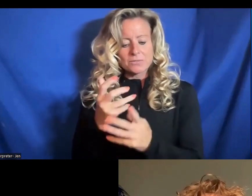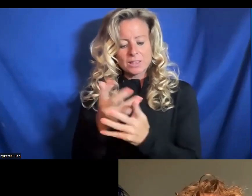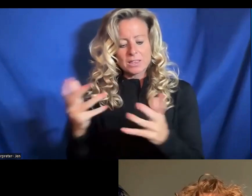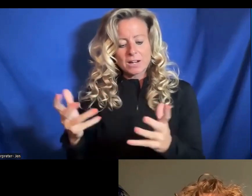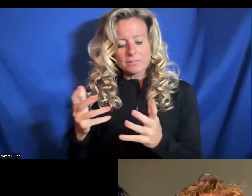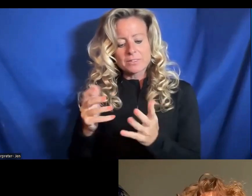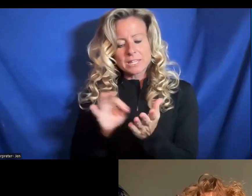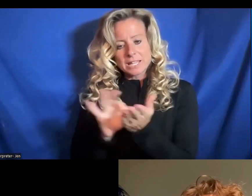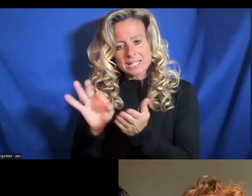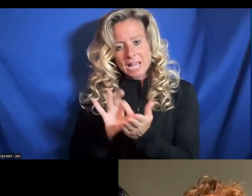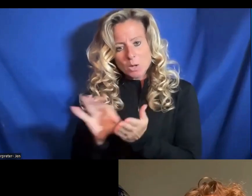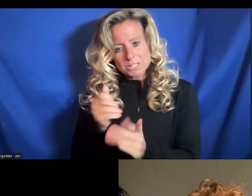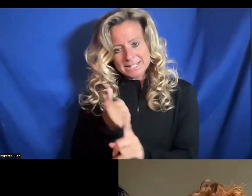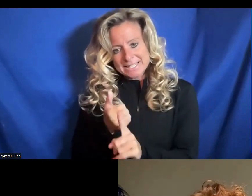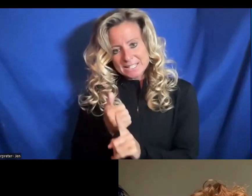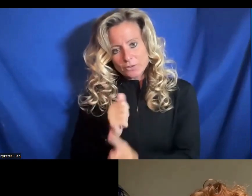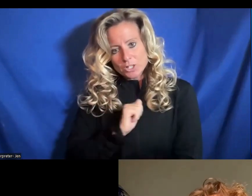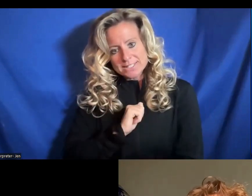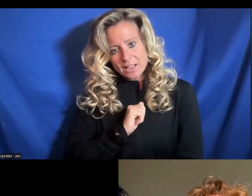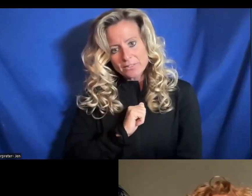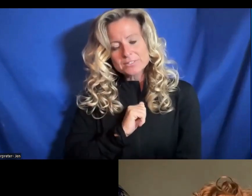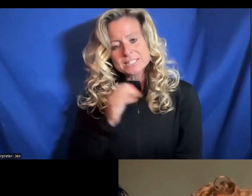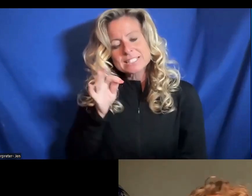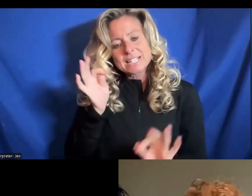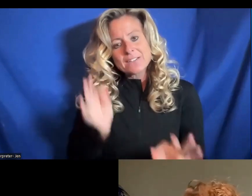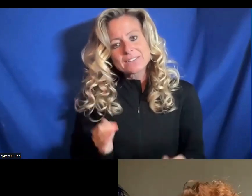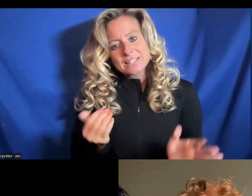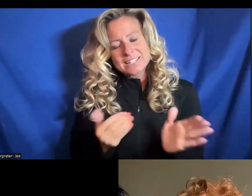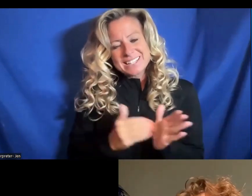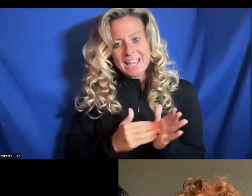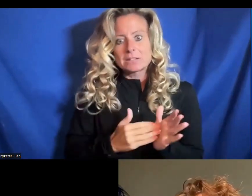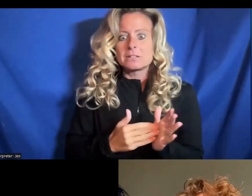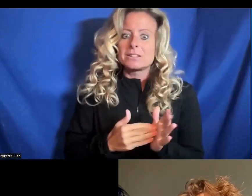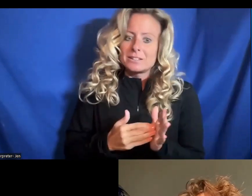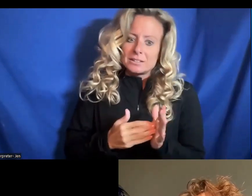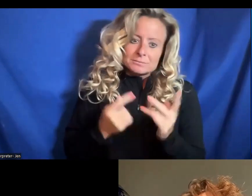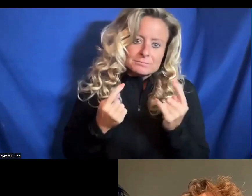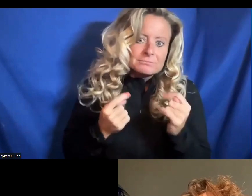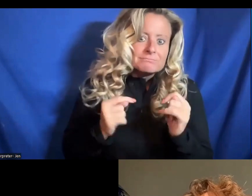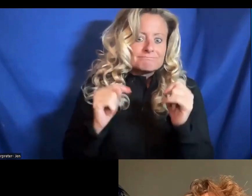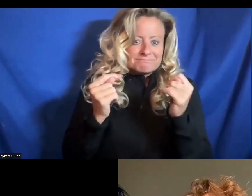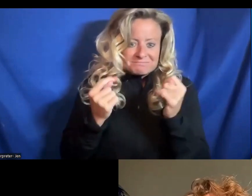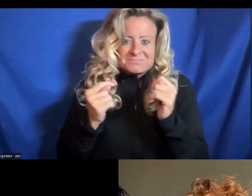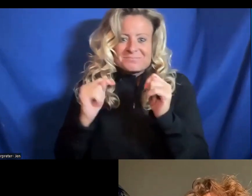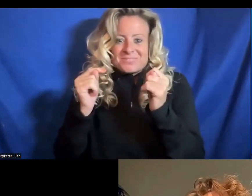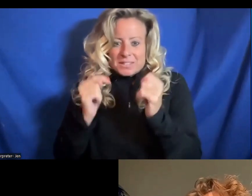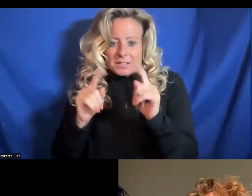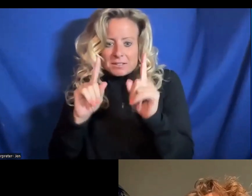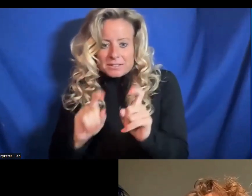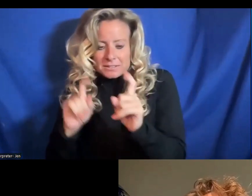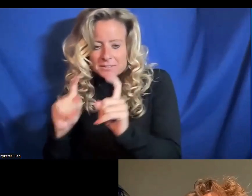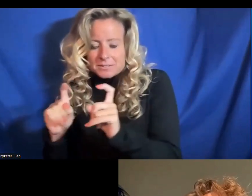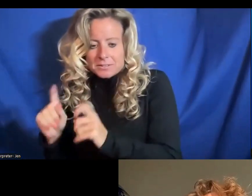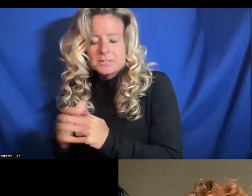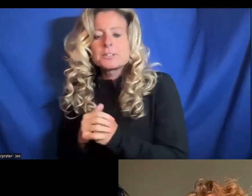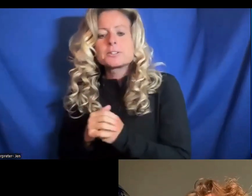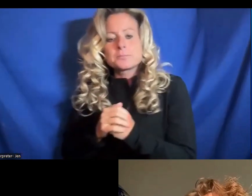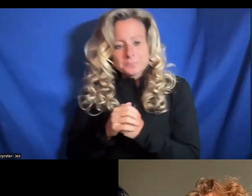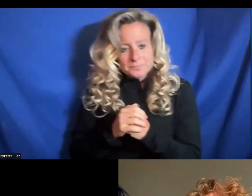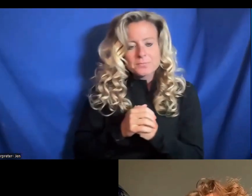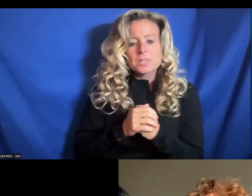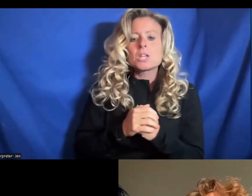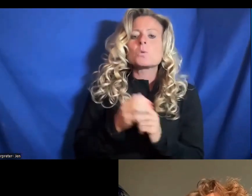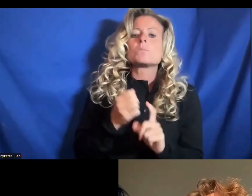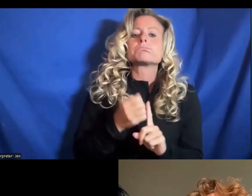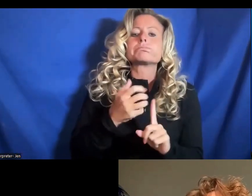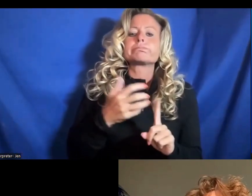accounting ourselves. And we definitely, again, trial and error. Once we got bigger and started expanding more